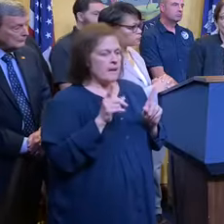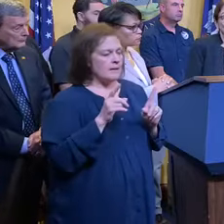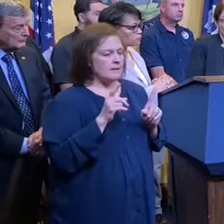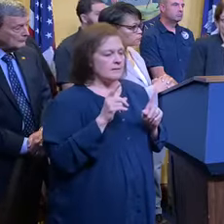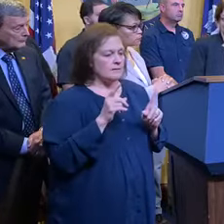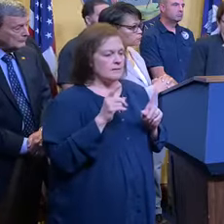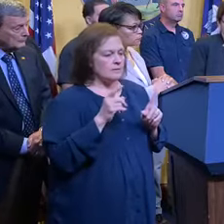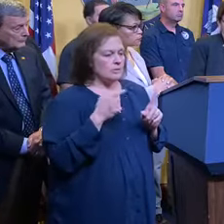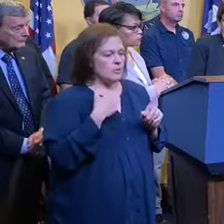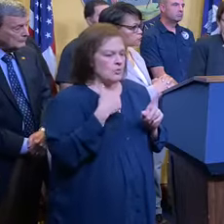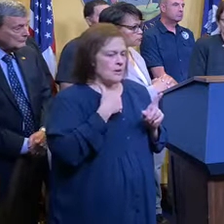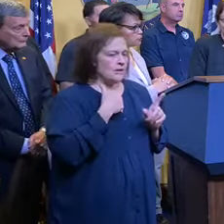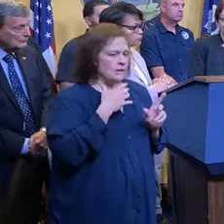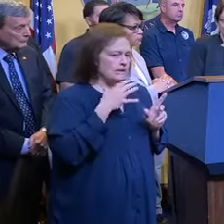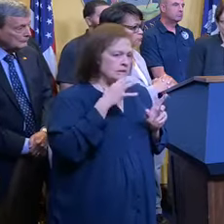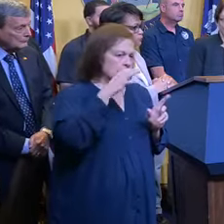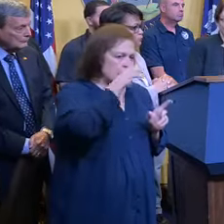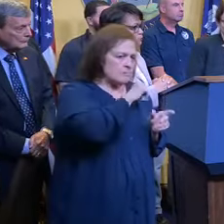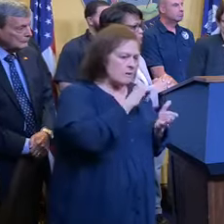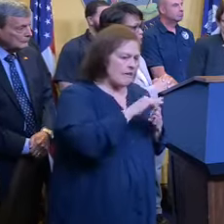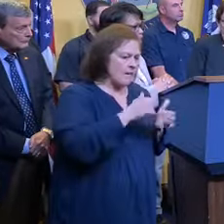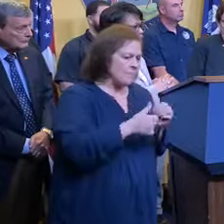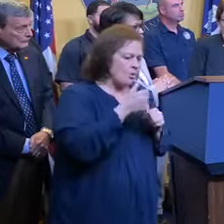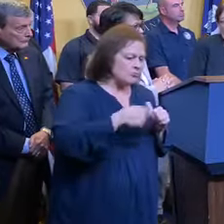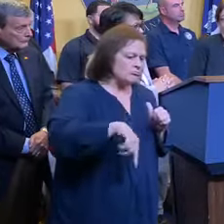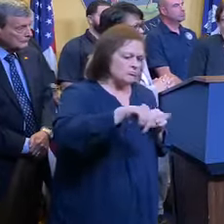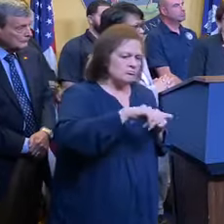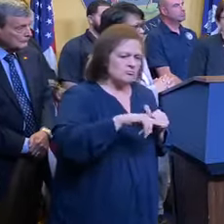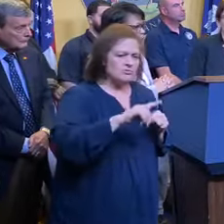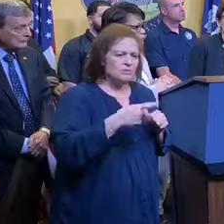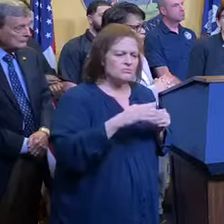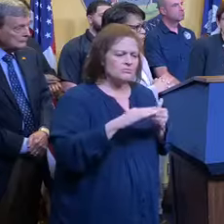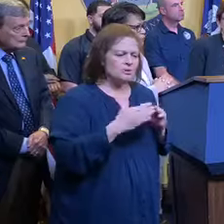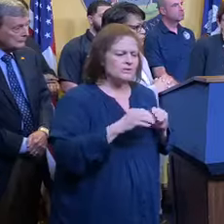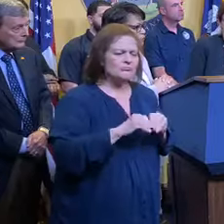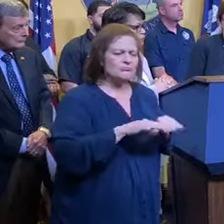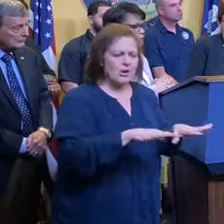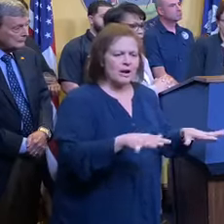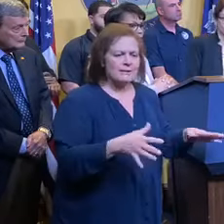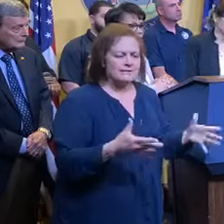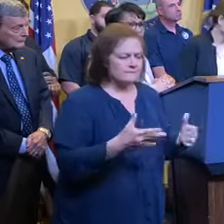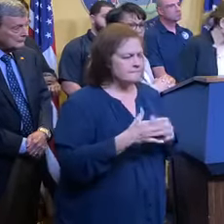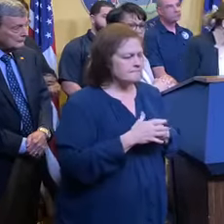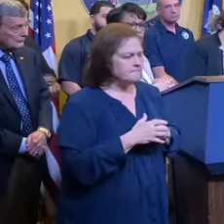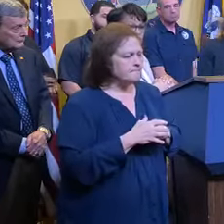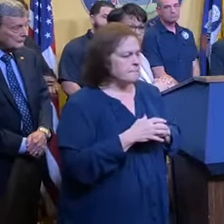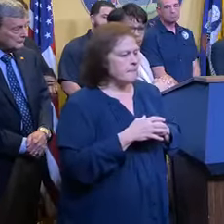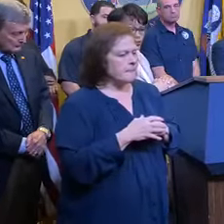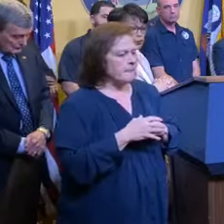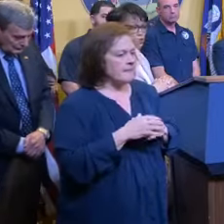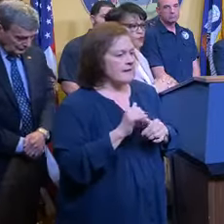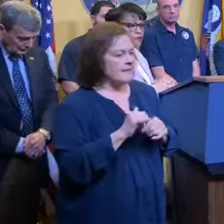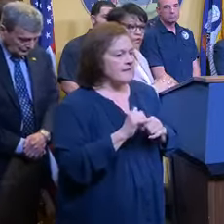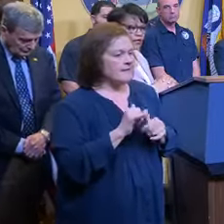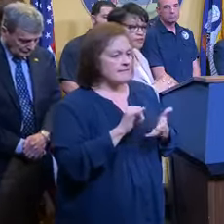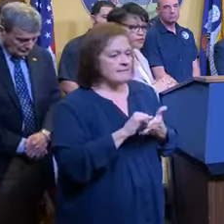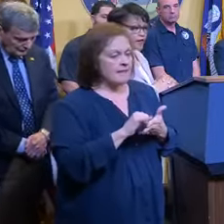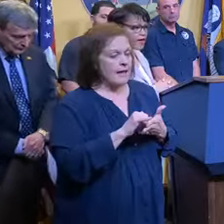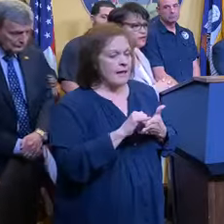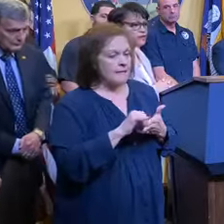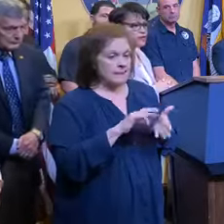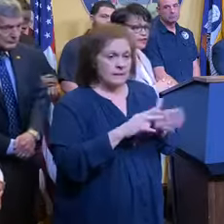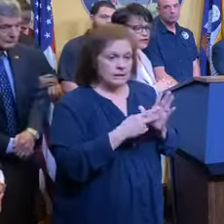are going on the assumption that the majority of these are community spread, or that we have community spread. Right, and that speaks to the